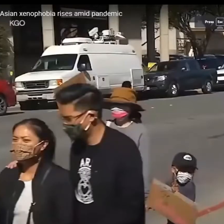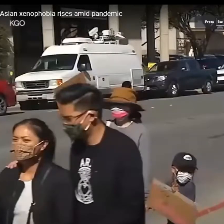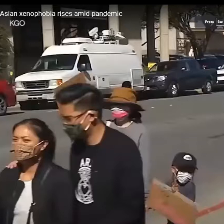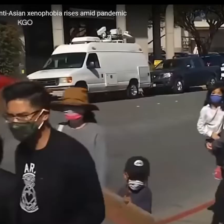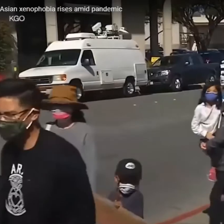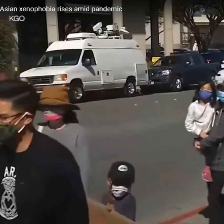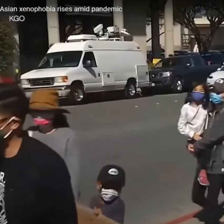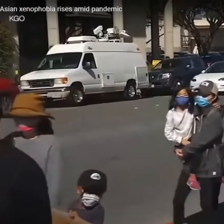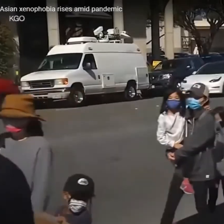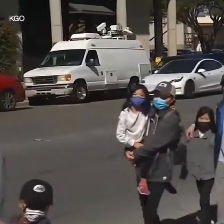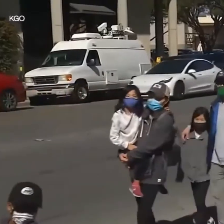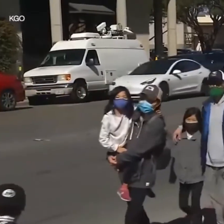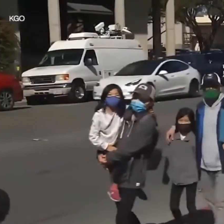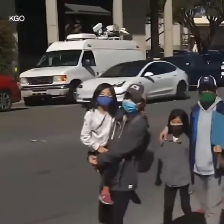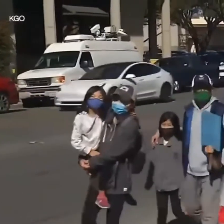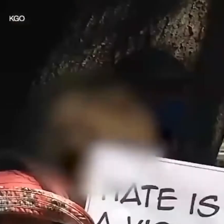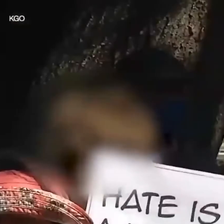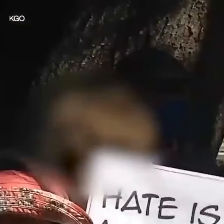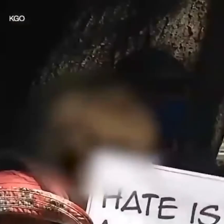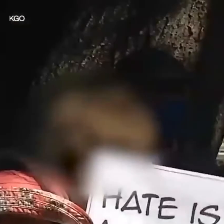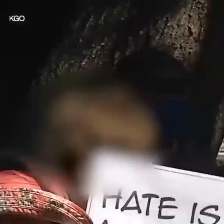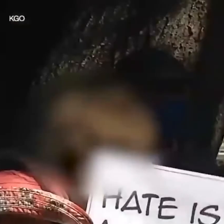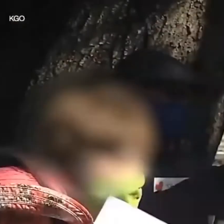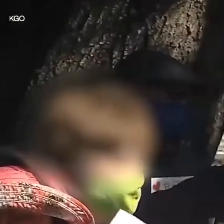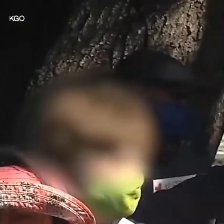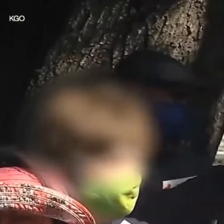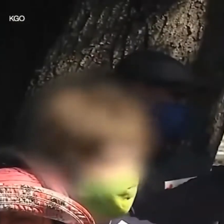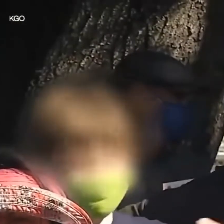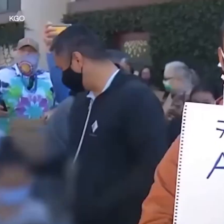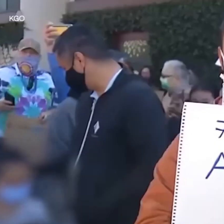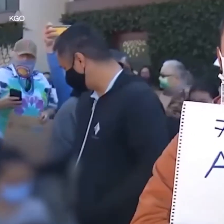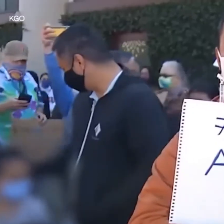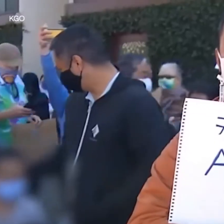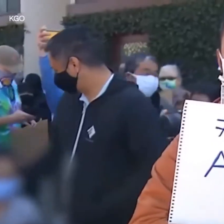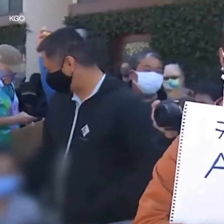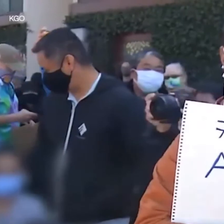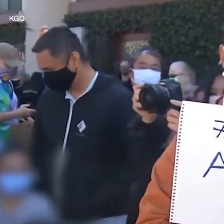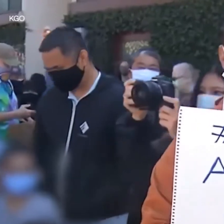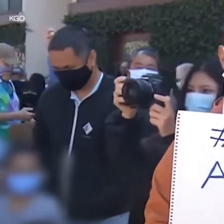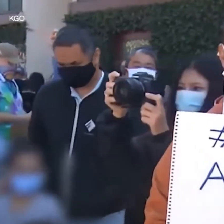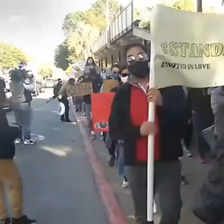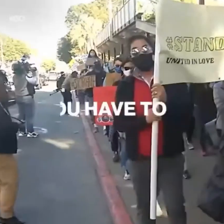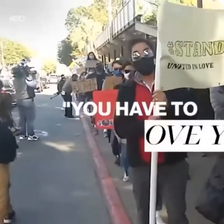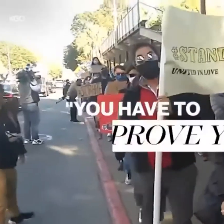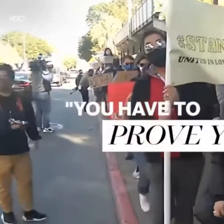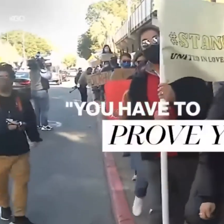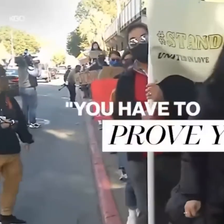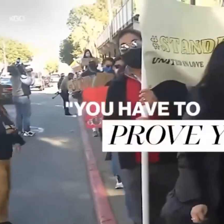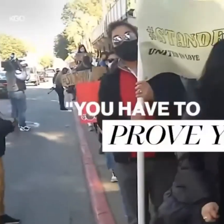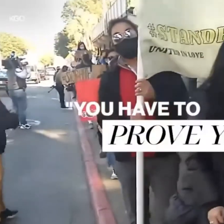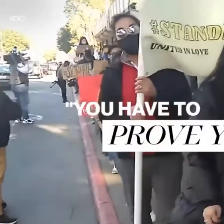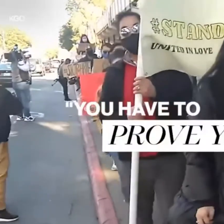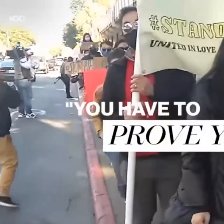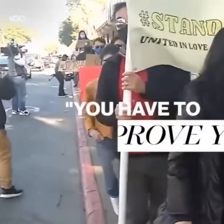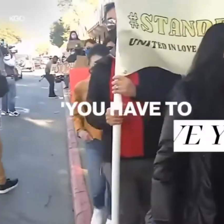Asians are often seen as an afterthought, the feeling that you don't belong, the feeling that you have to prove